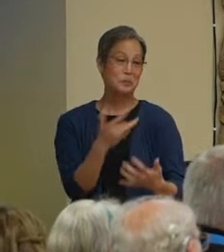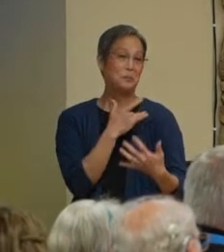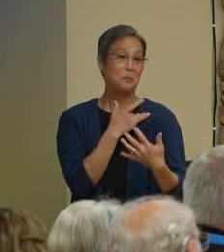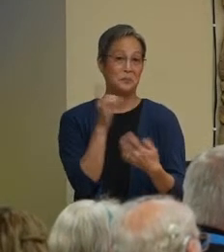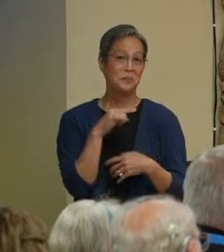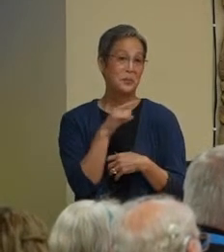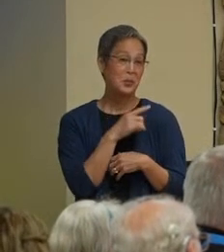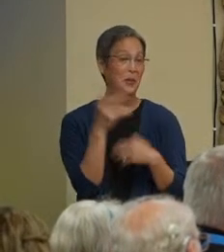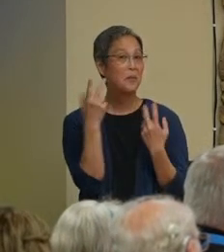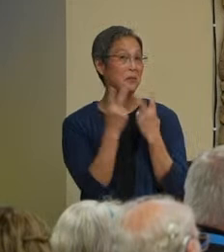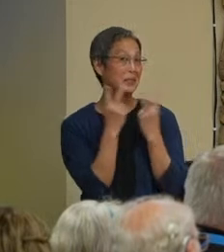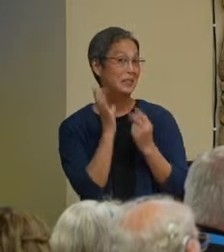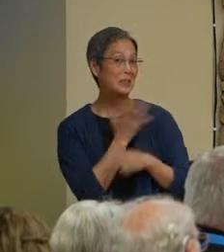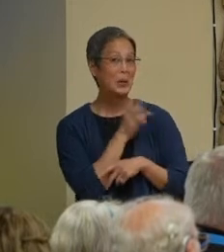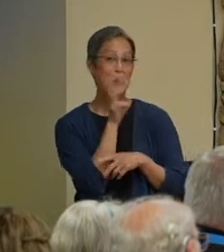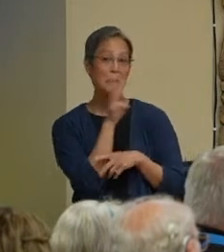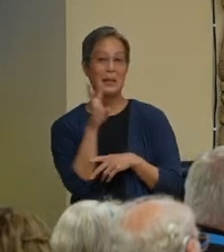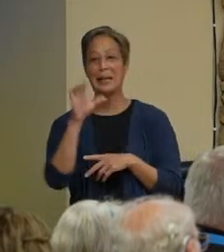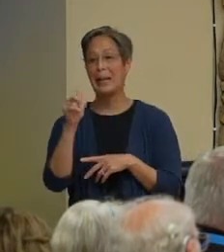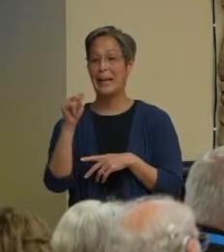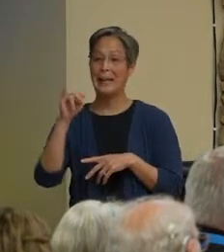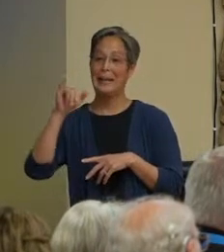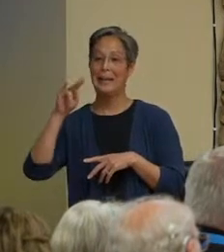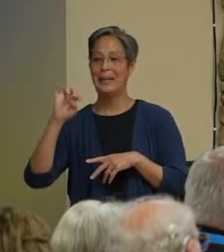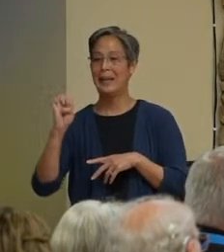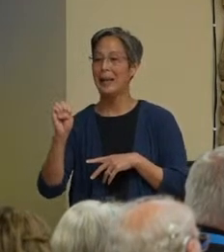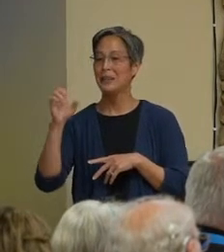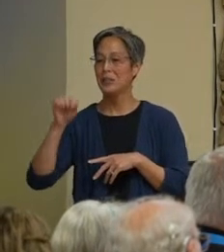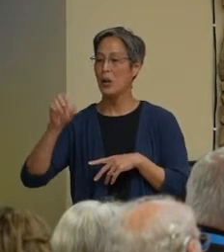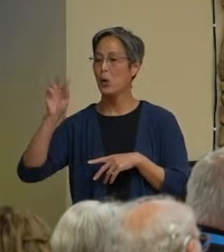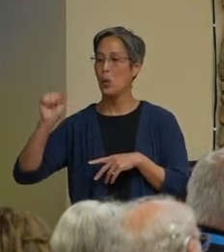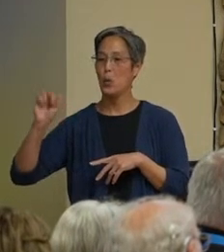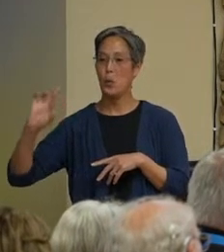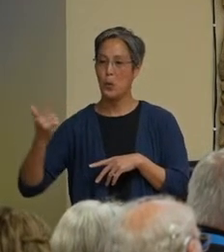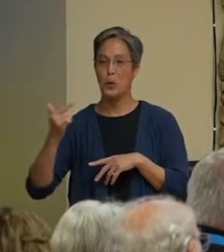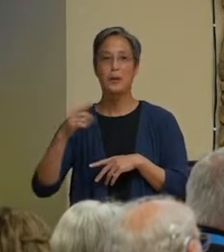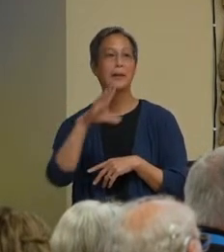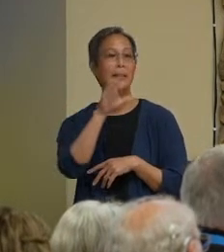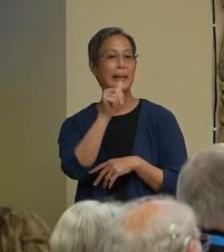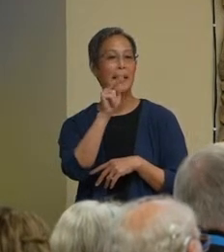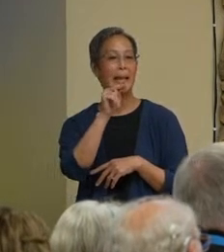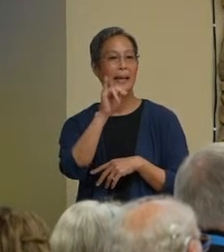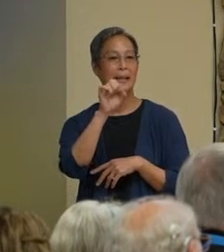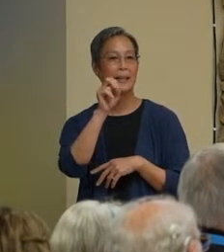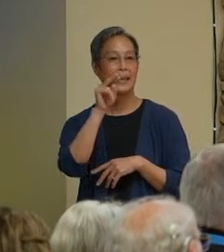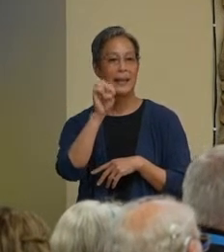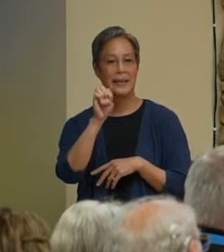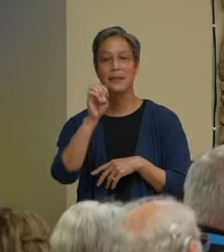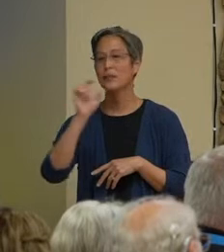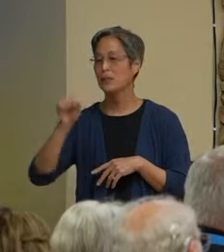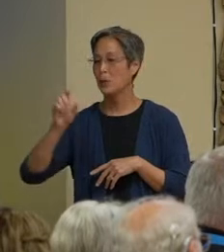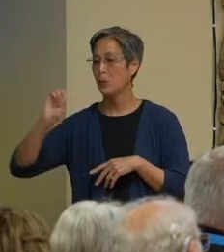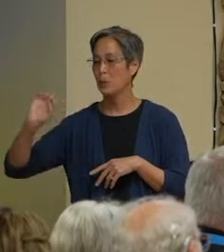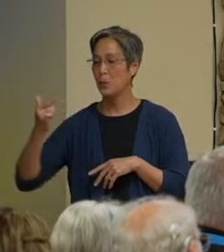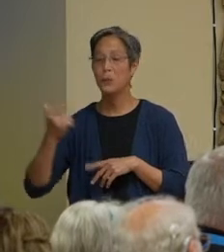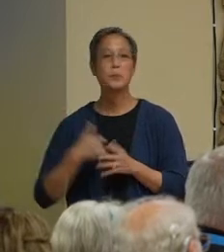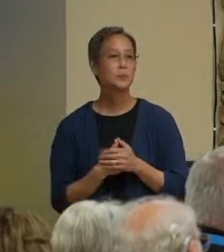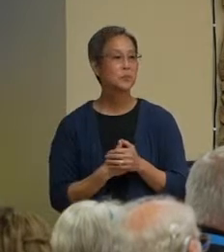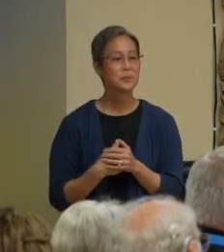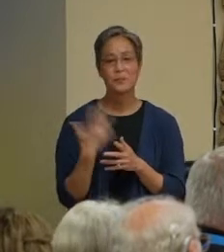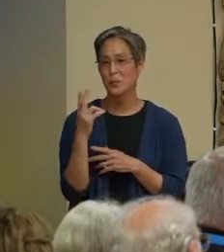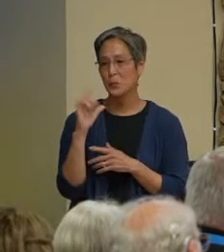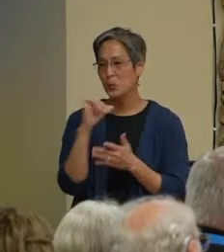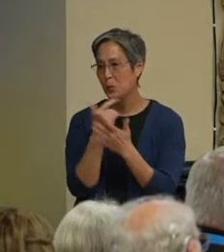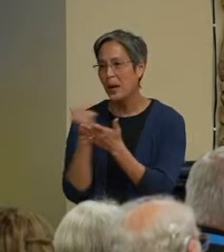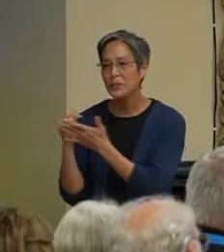canine.org. We hope to see you again in the future. Graduates, it has been an absolute honor to get to